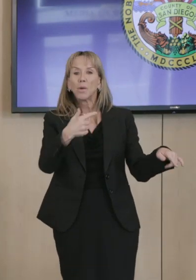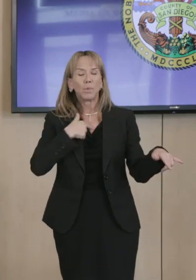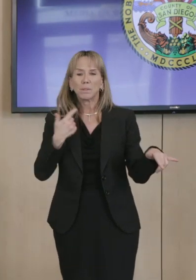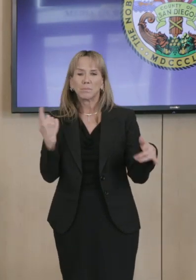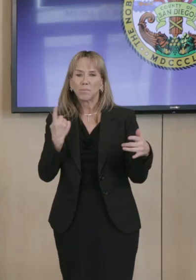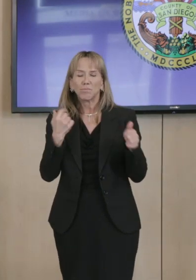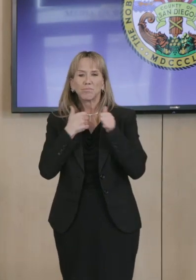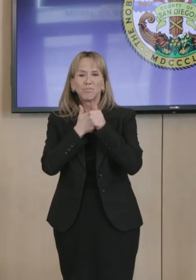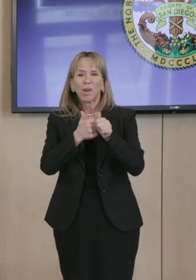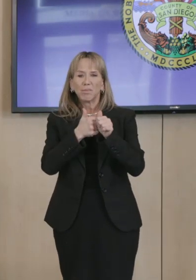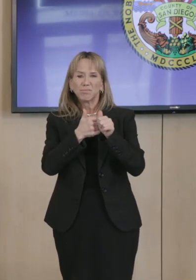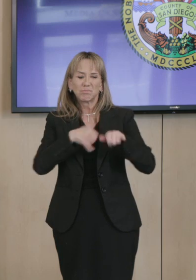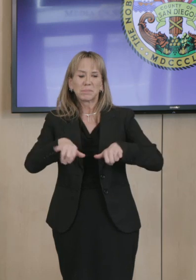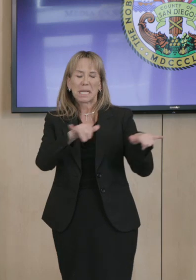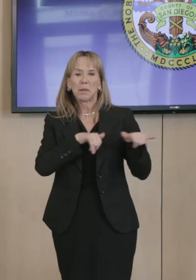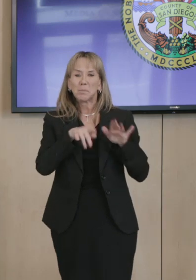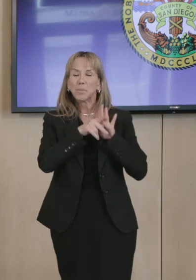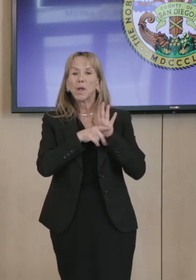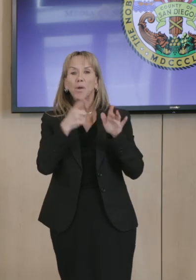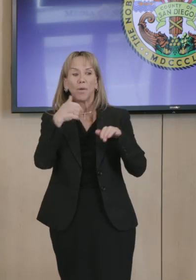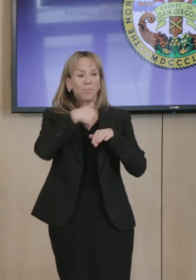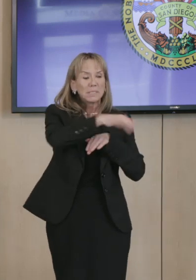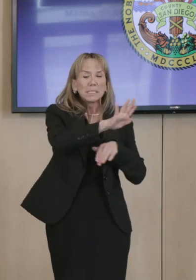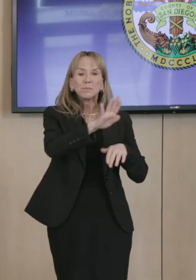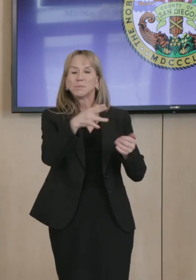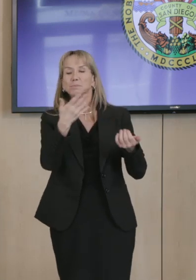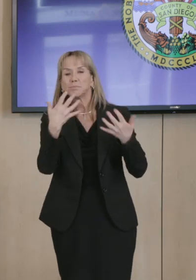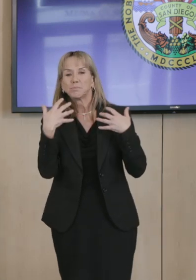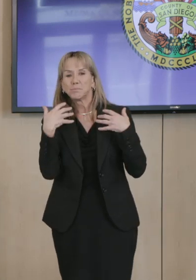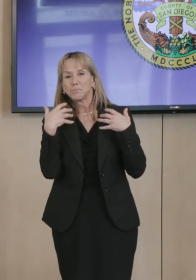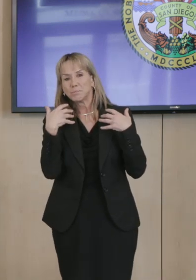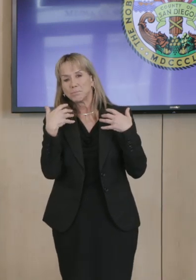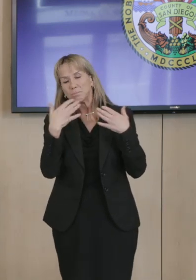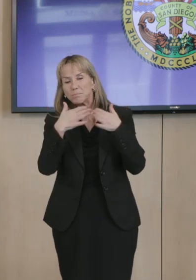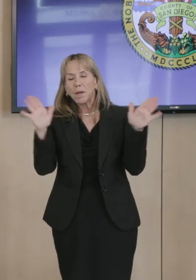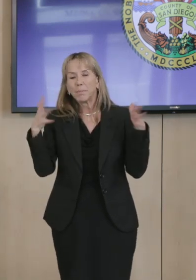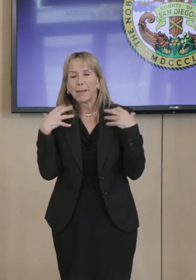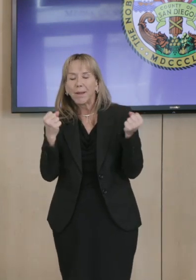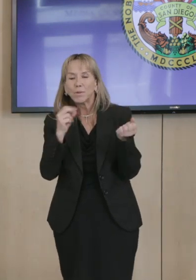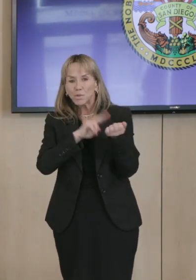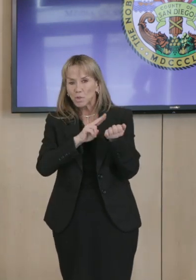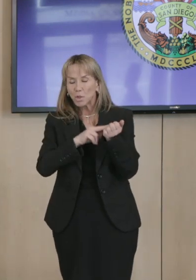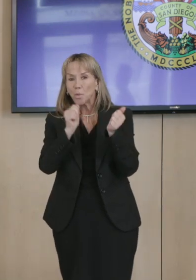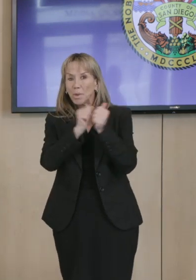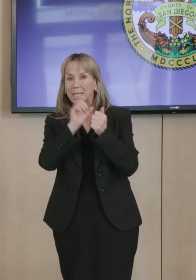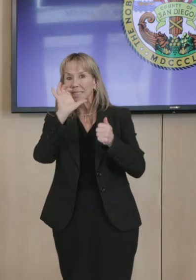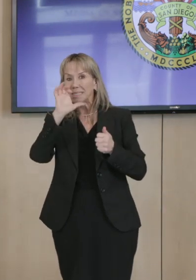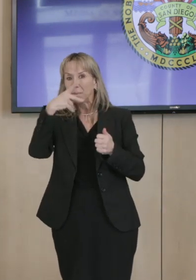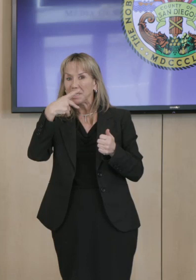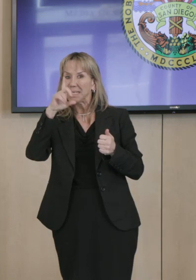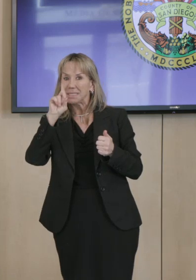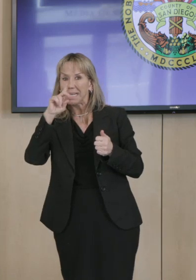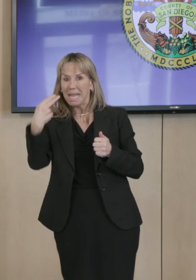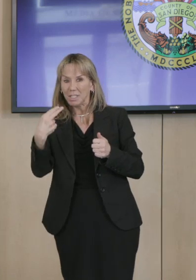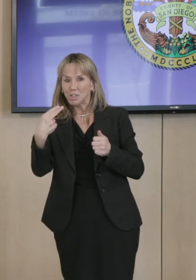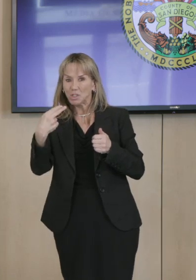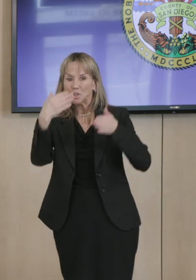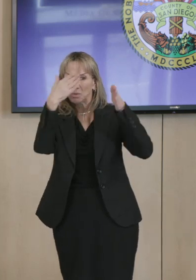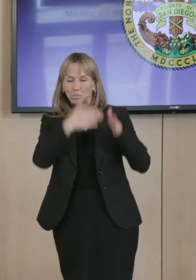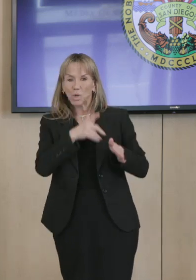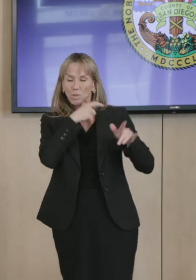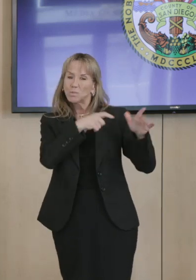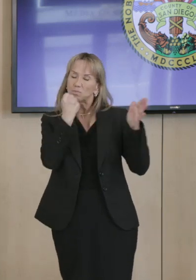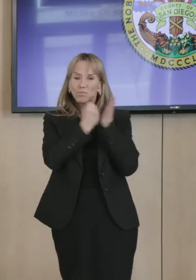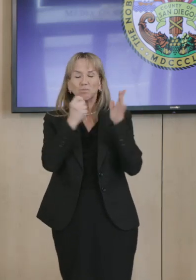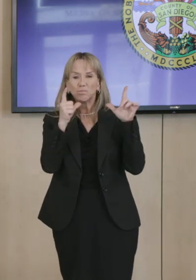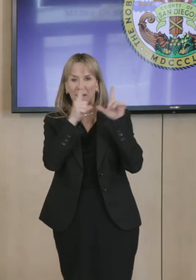out public health nurses, often with the CDPH licensing representative for that